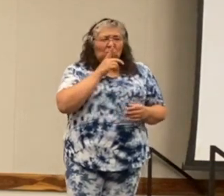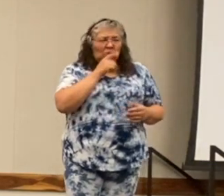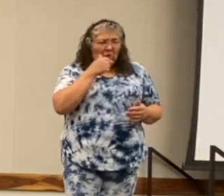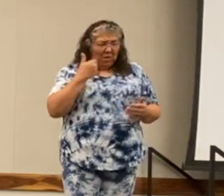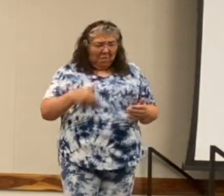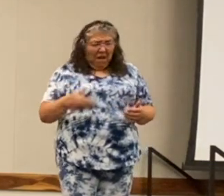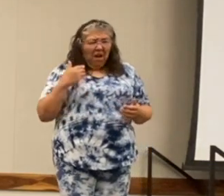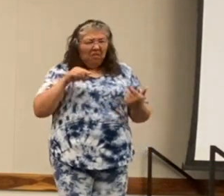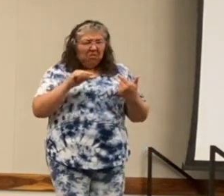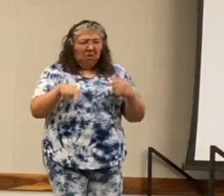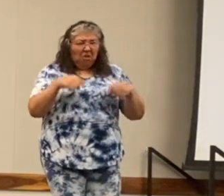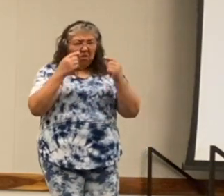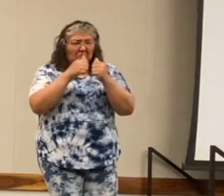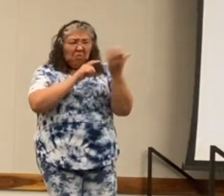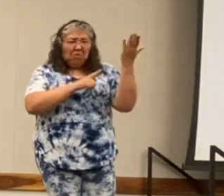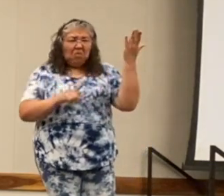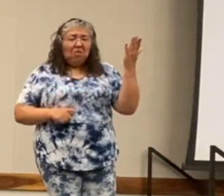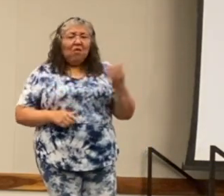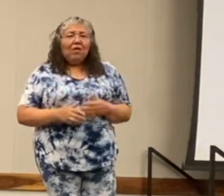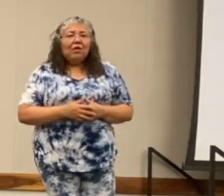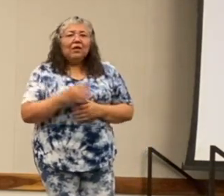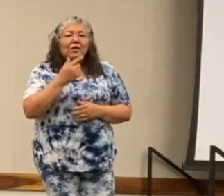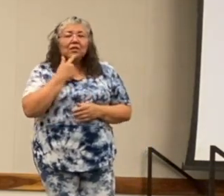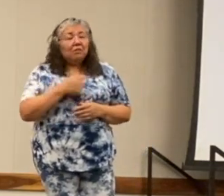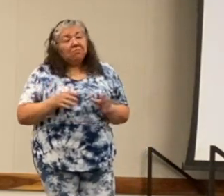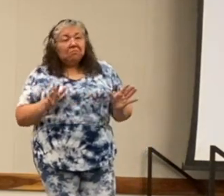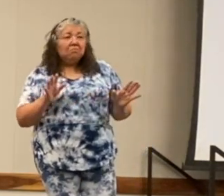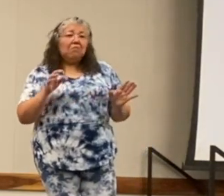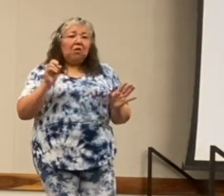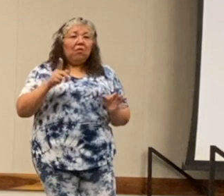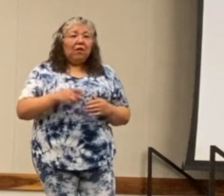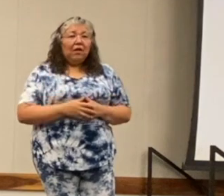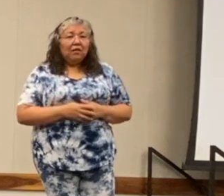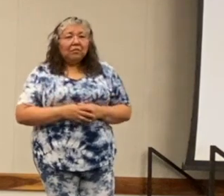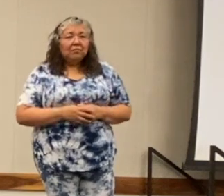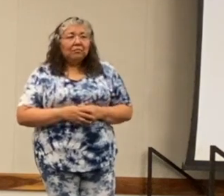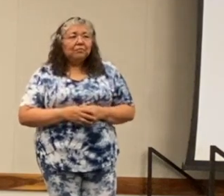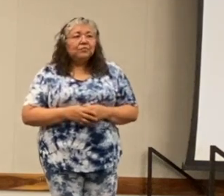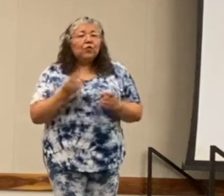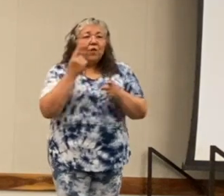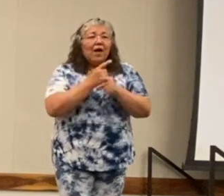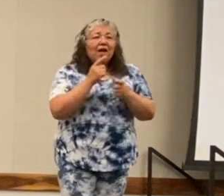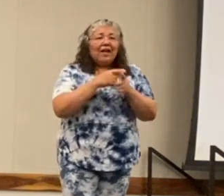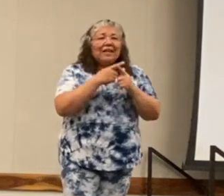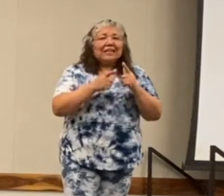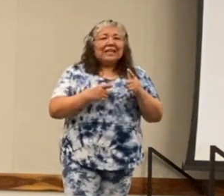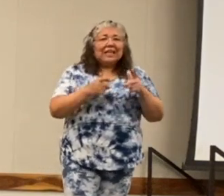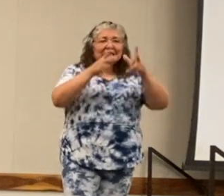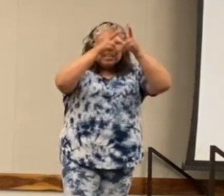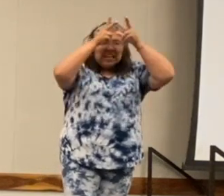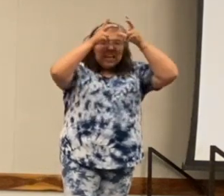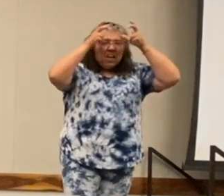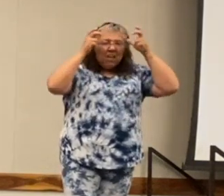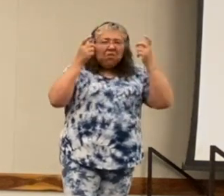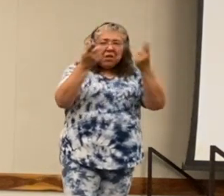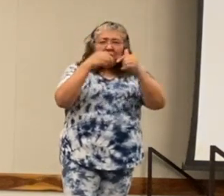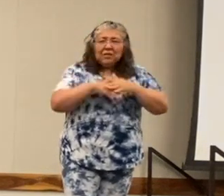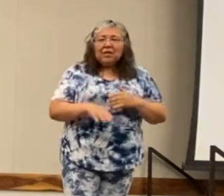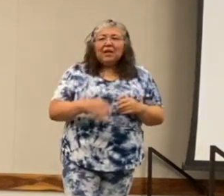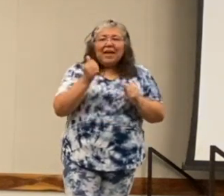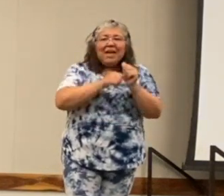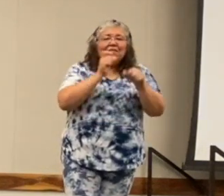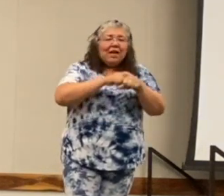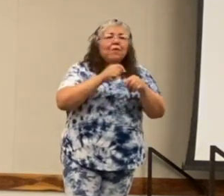Lord? I said, okay. Right? Then the devil comes in, right? Every time that